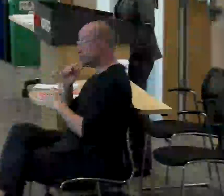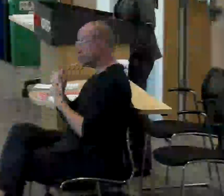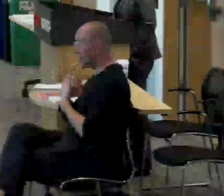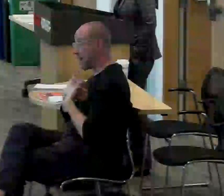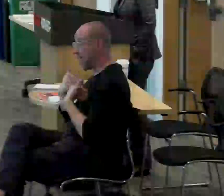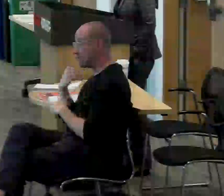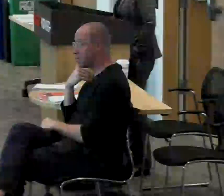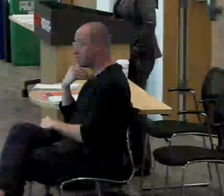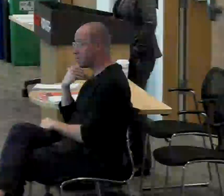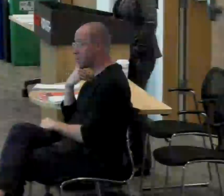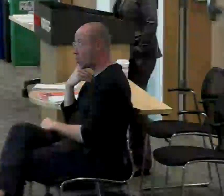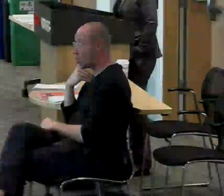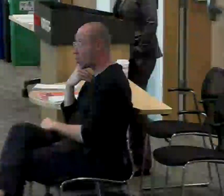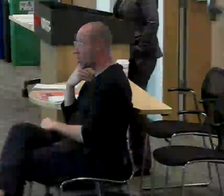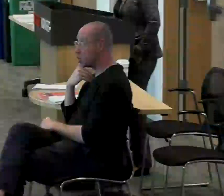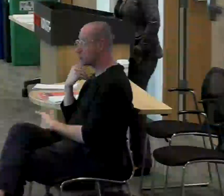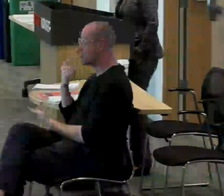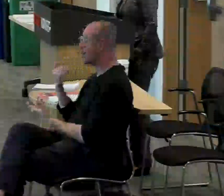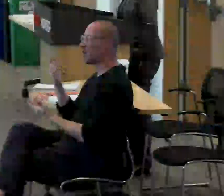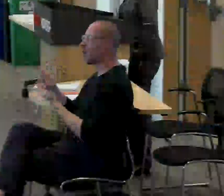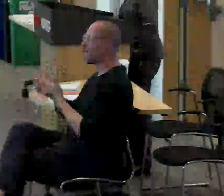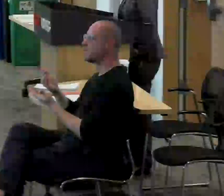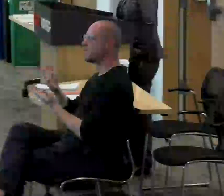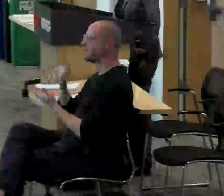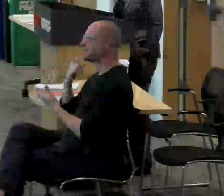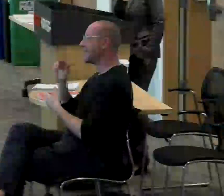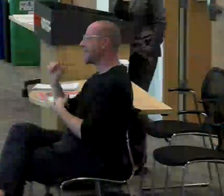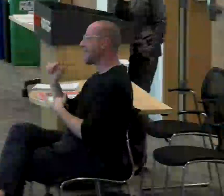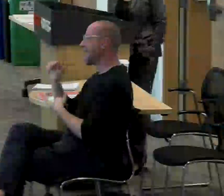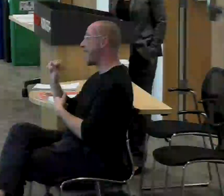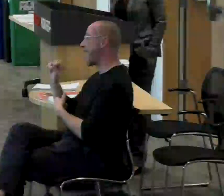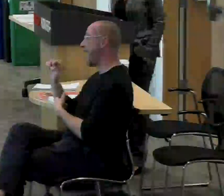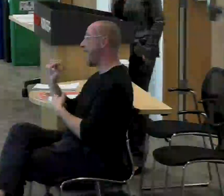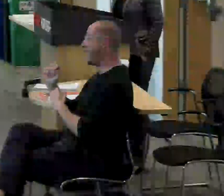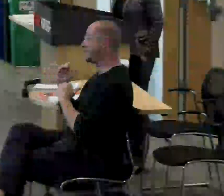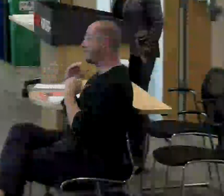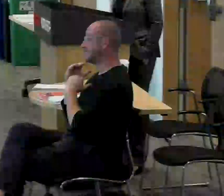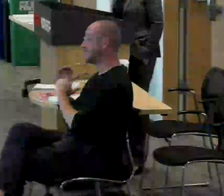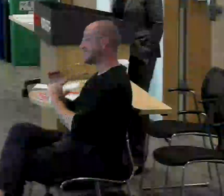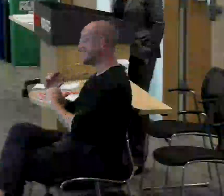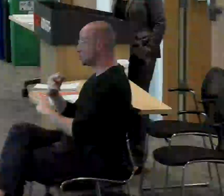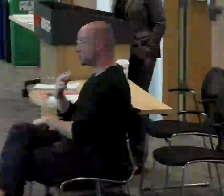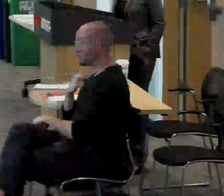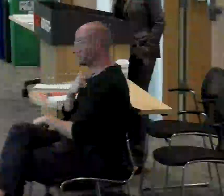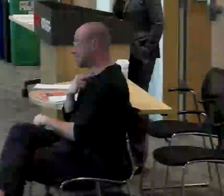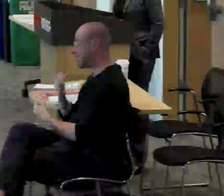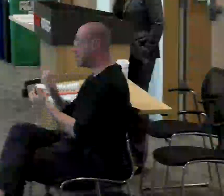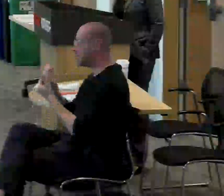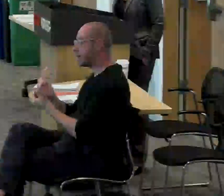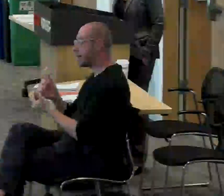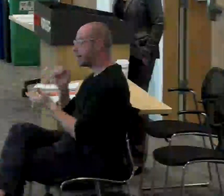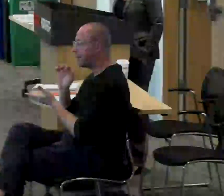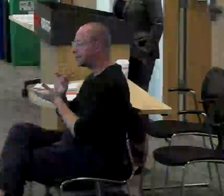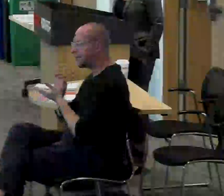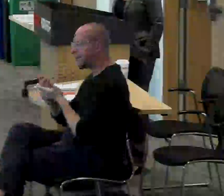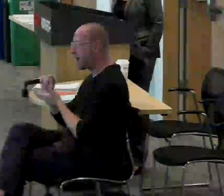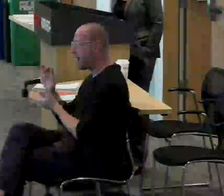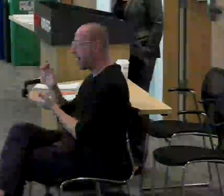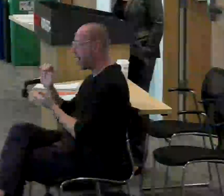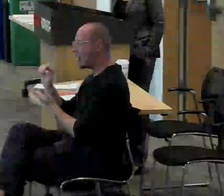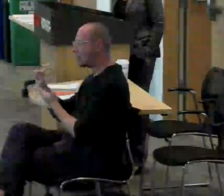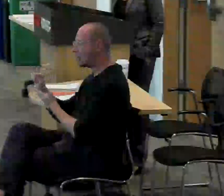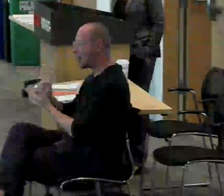because of asset limits. So something to think about as well. Deposits online or by check are standard regardless